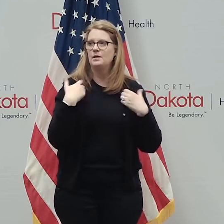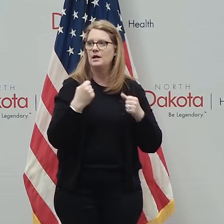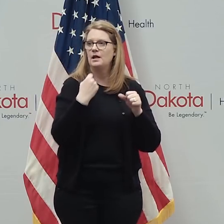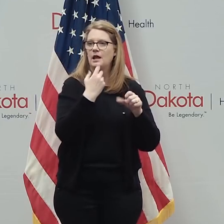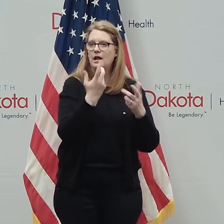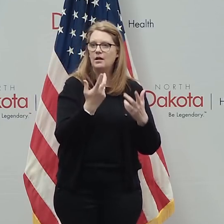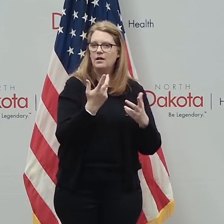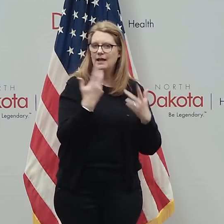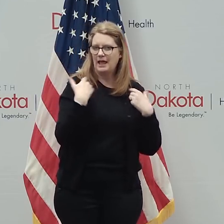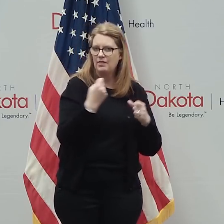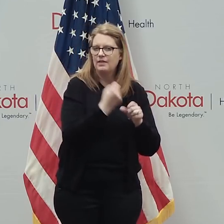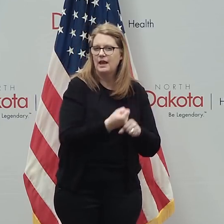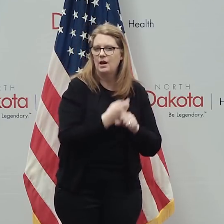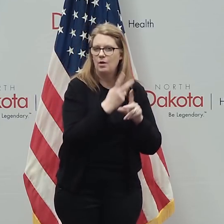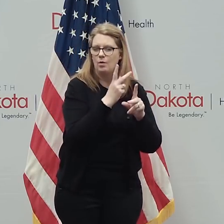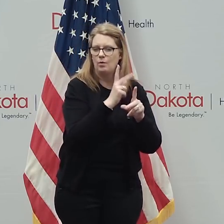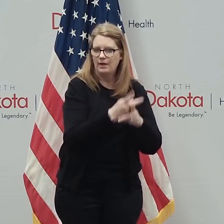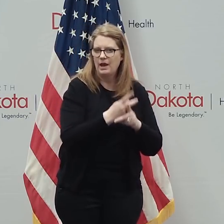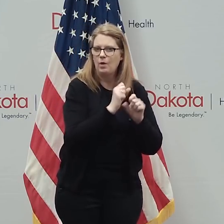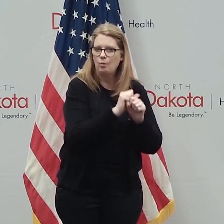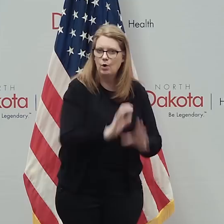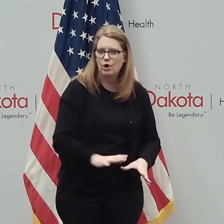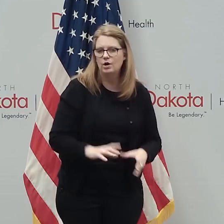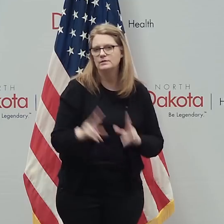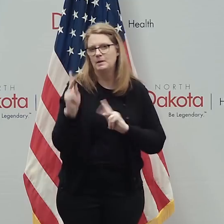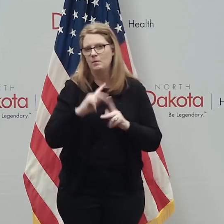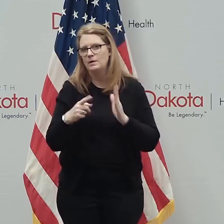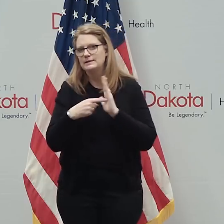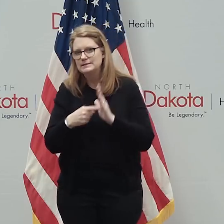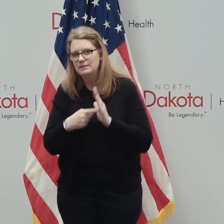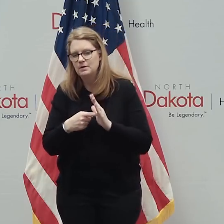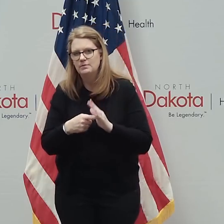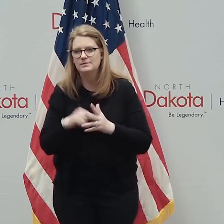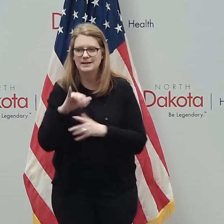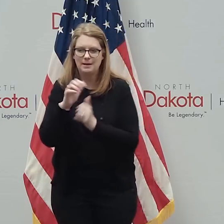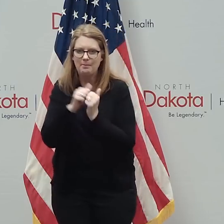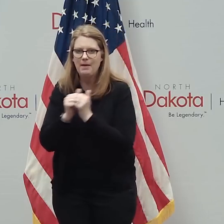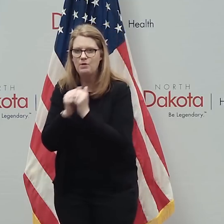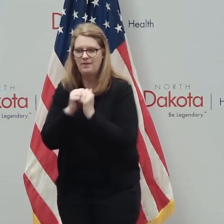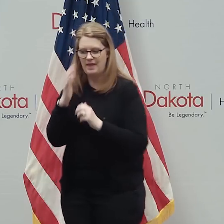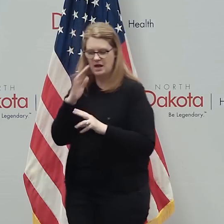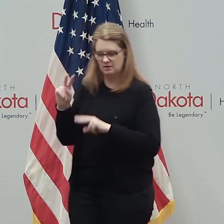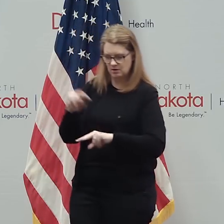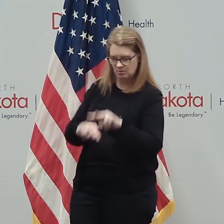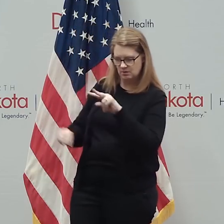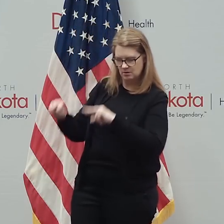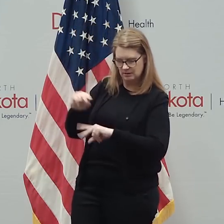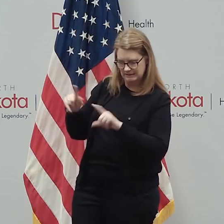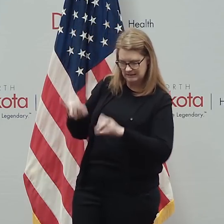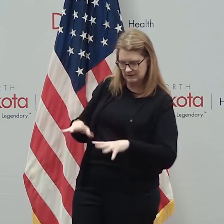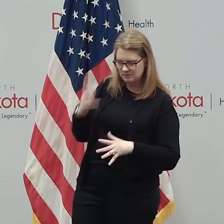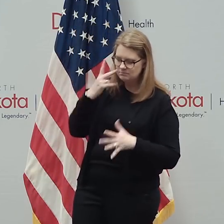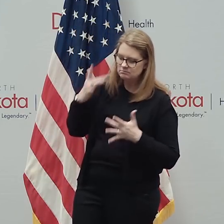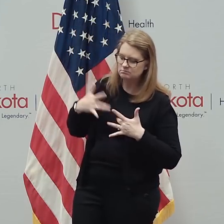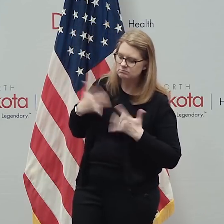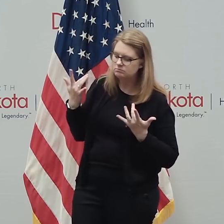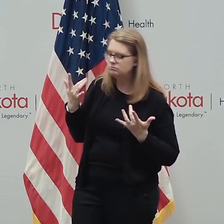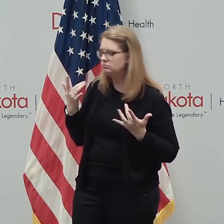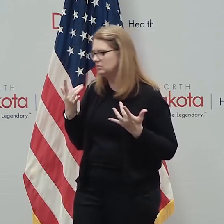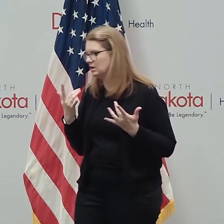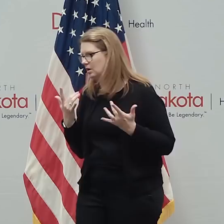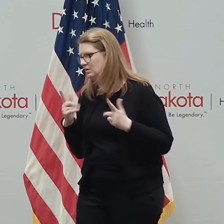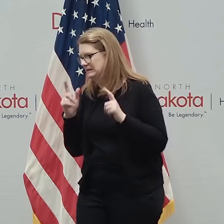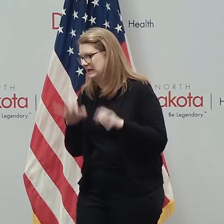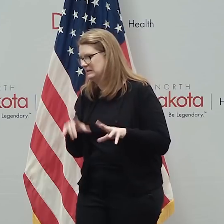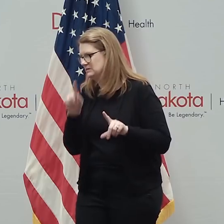in long-term care, people that are symptomatic, combined with what we call the sentinel testing, where we're actually going out and trying to test